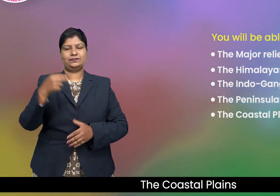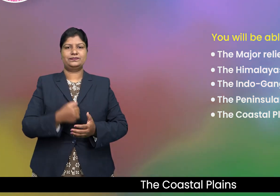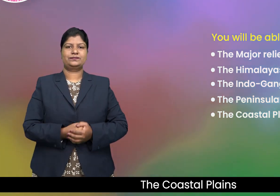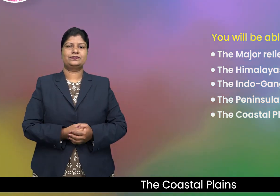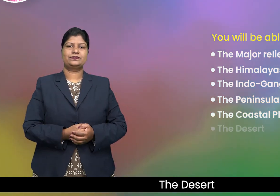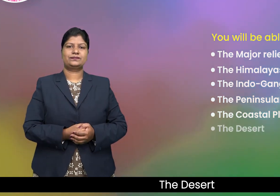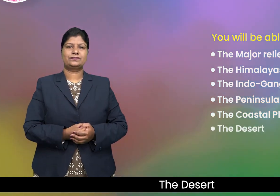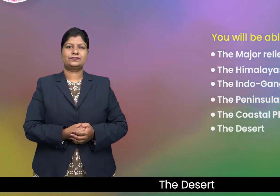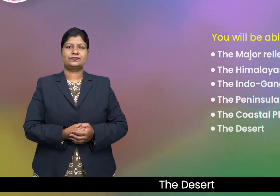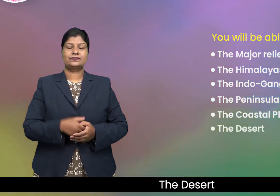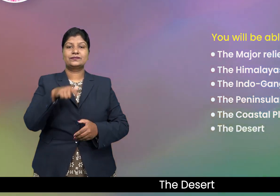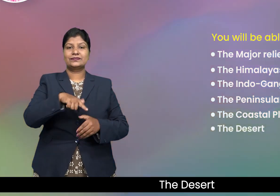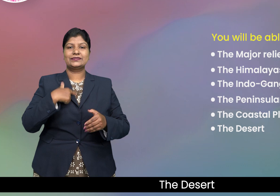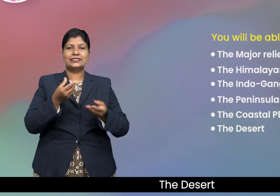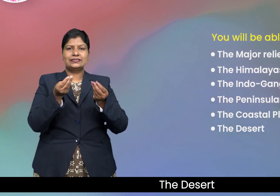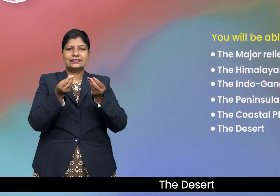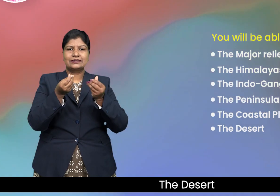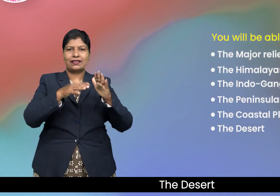the Desert,